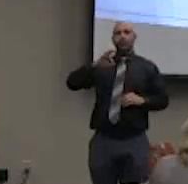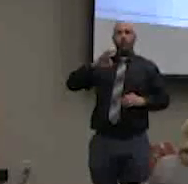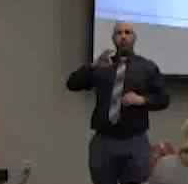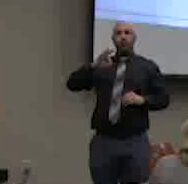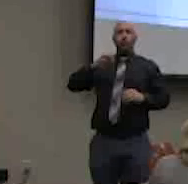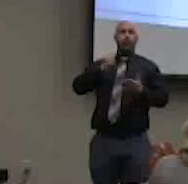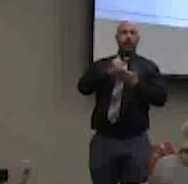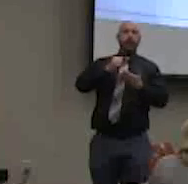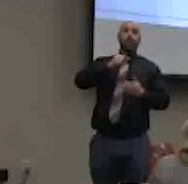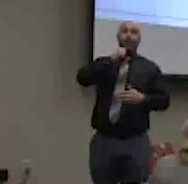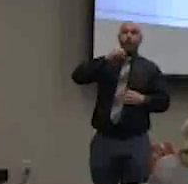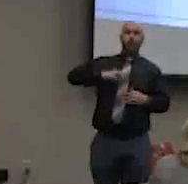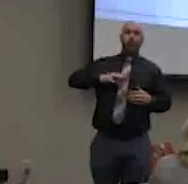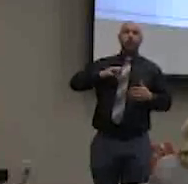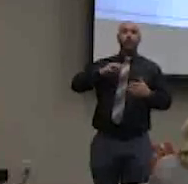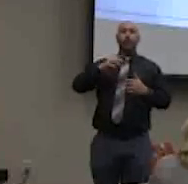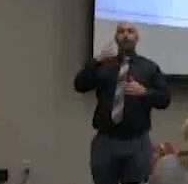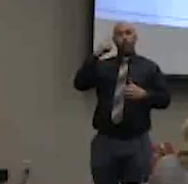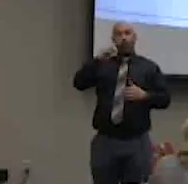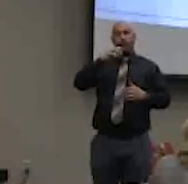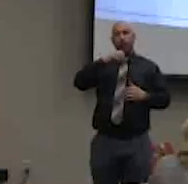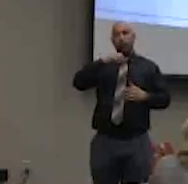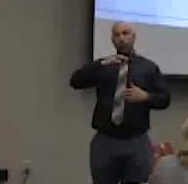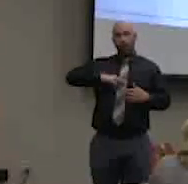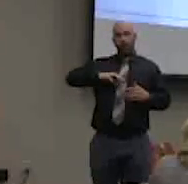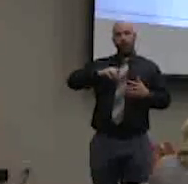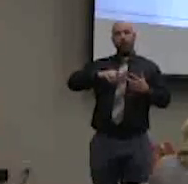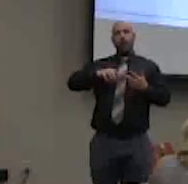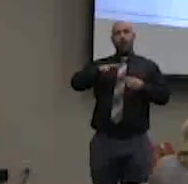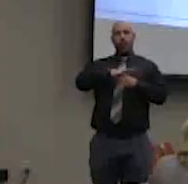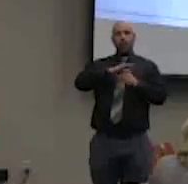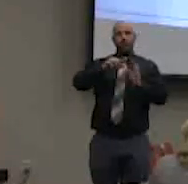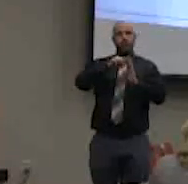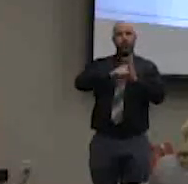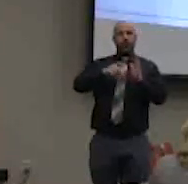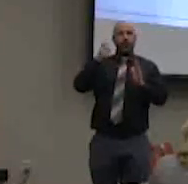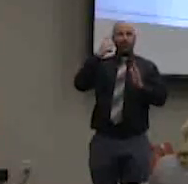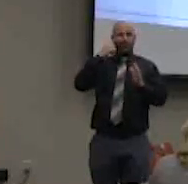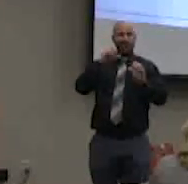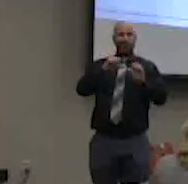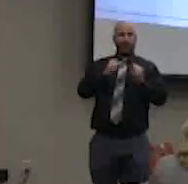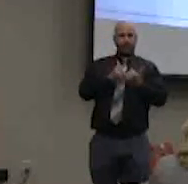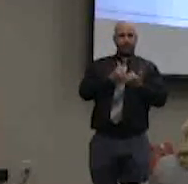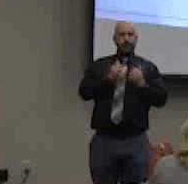government agencies, and foundations communicate about the great work that they do,